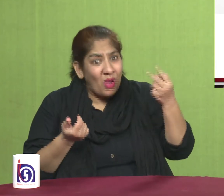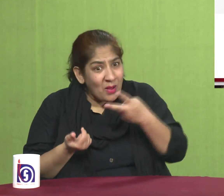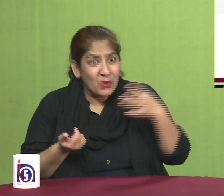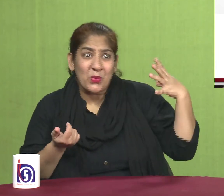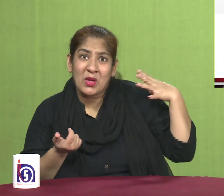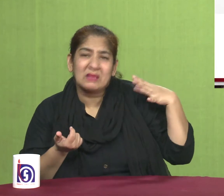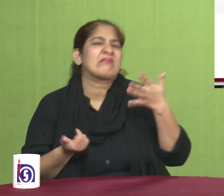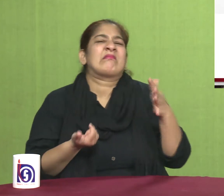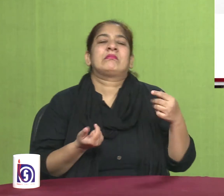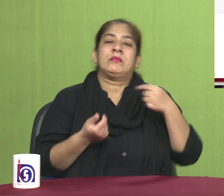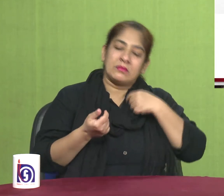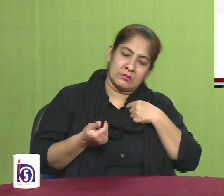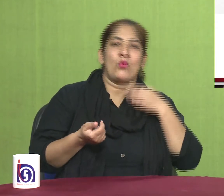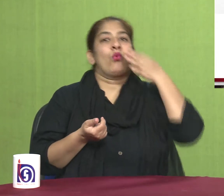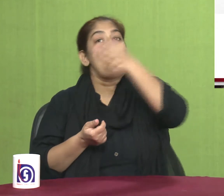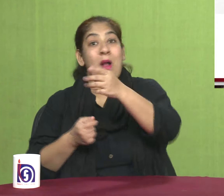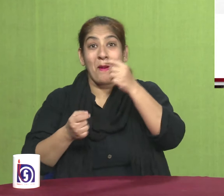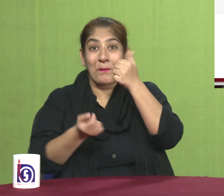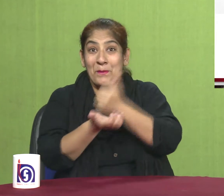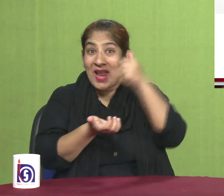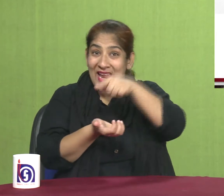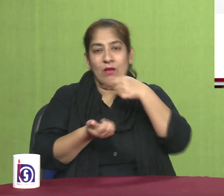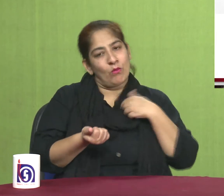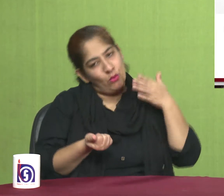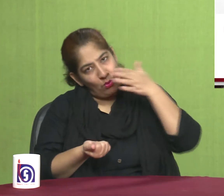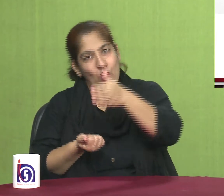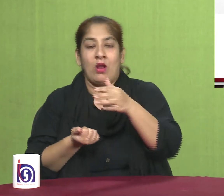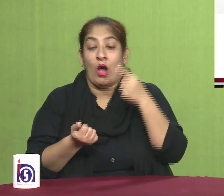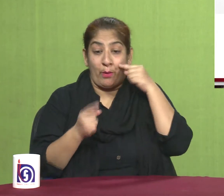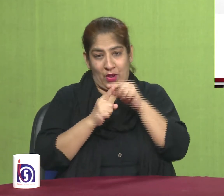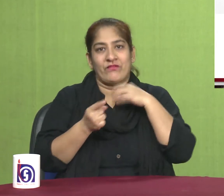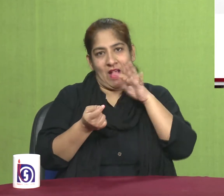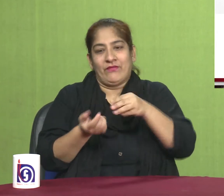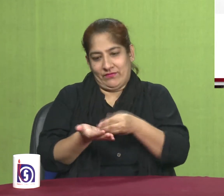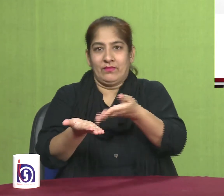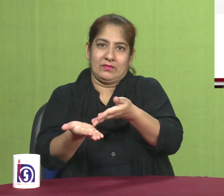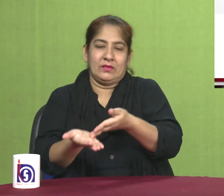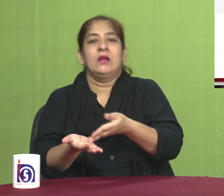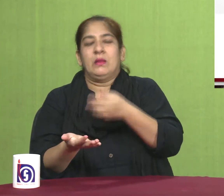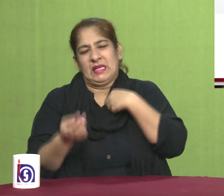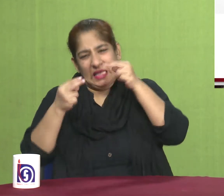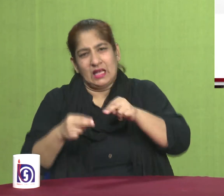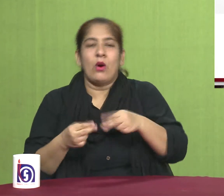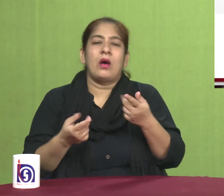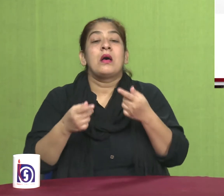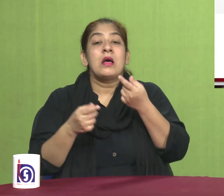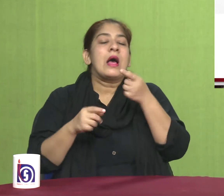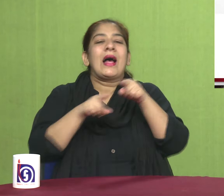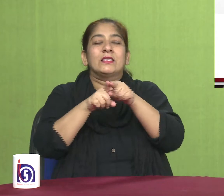I need 2 months time. Then the bank can help